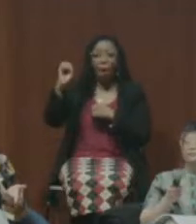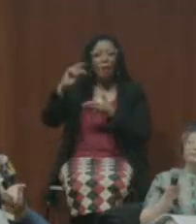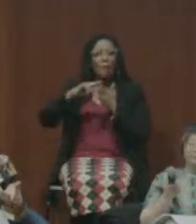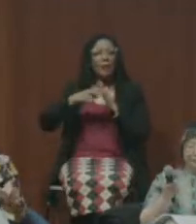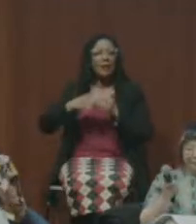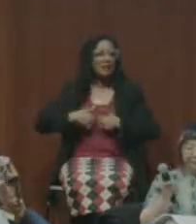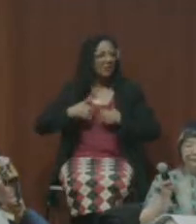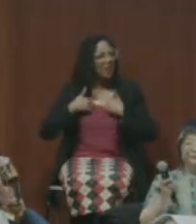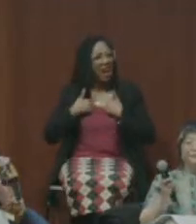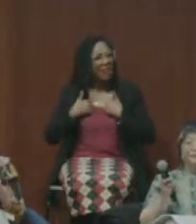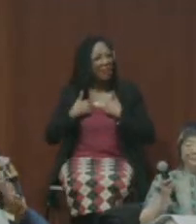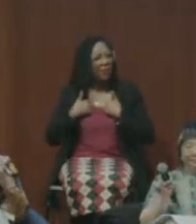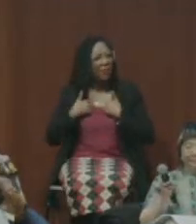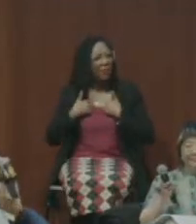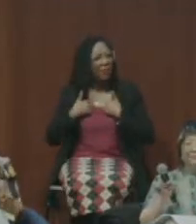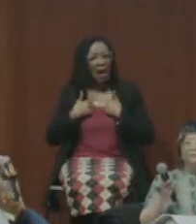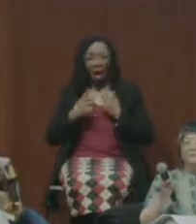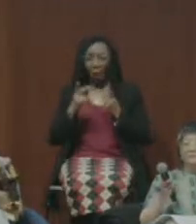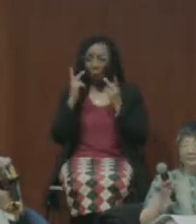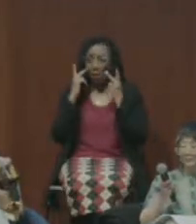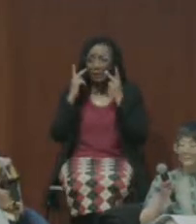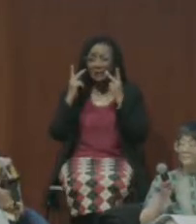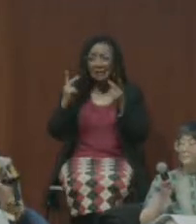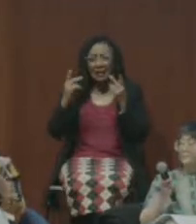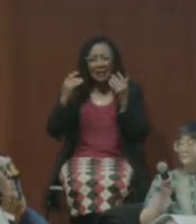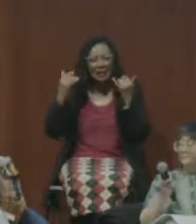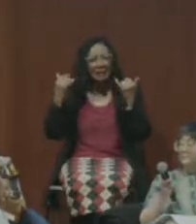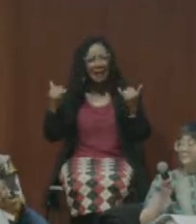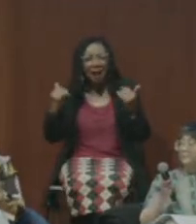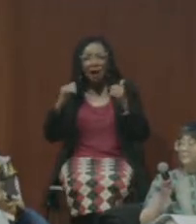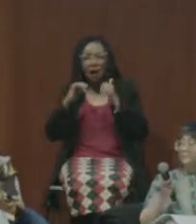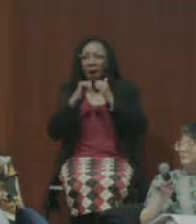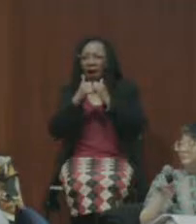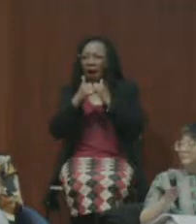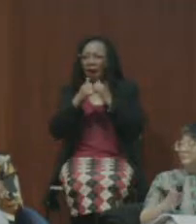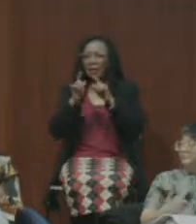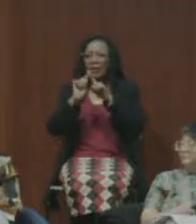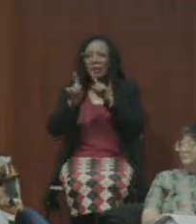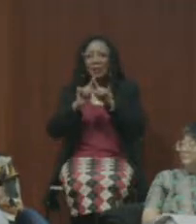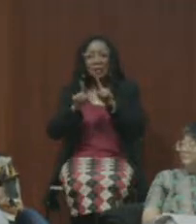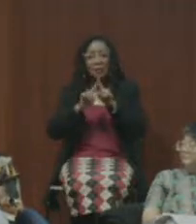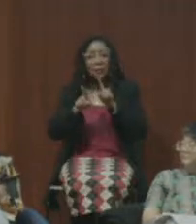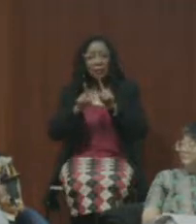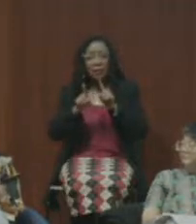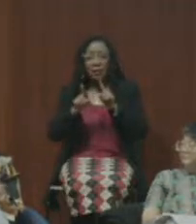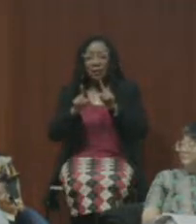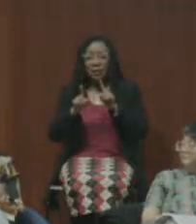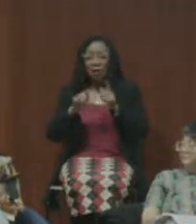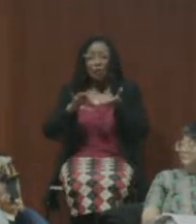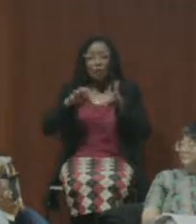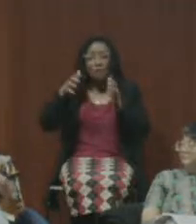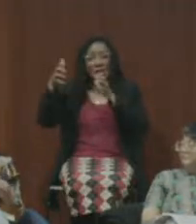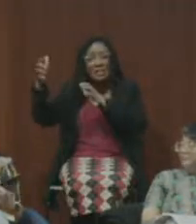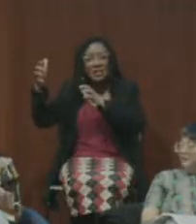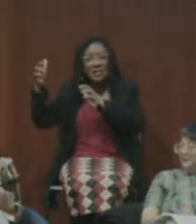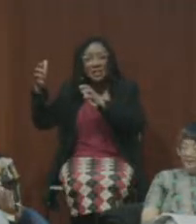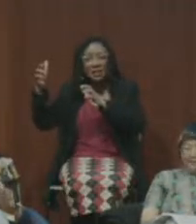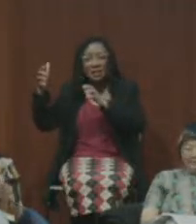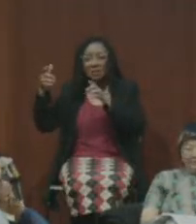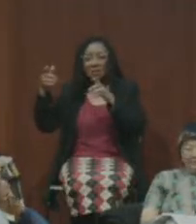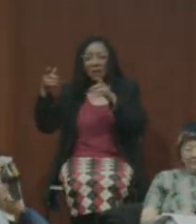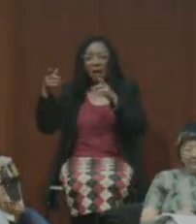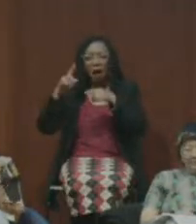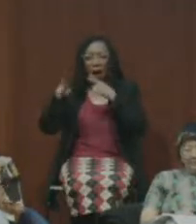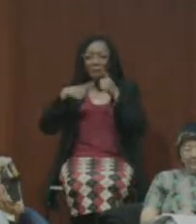survival. And we are seeing how there are different apparatus of the settler